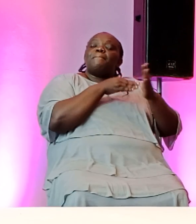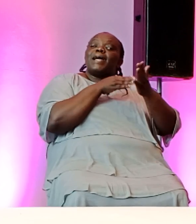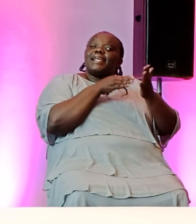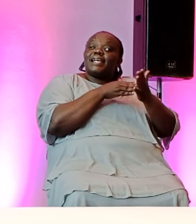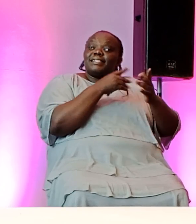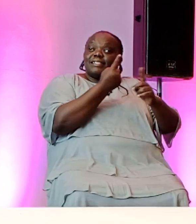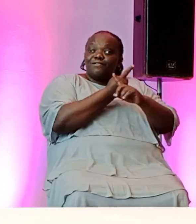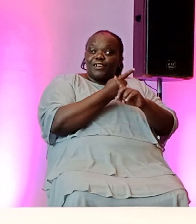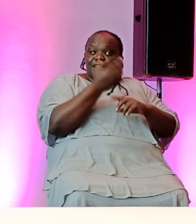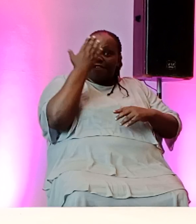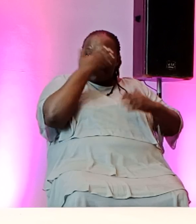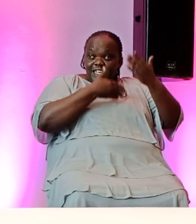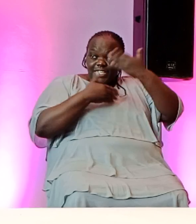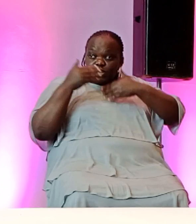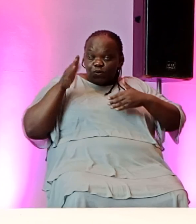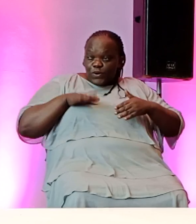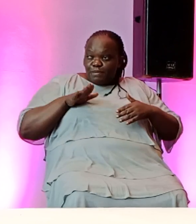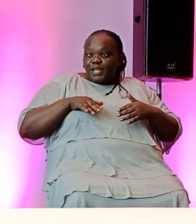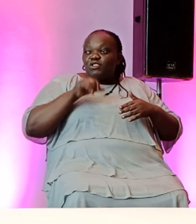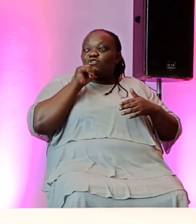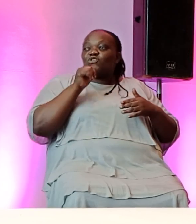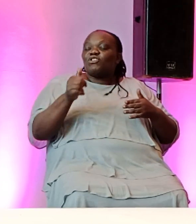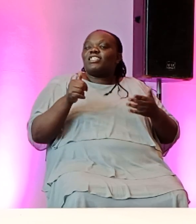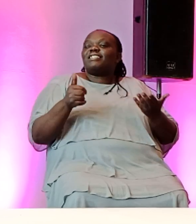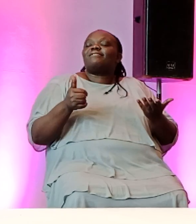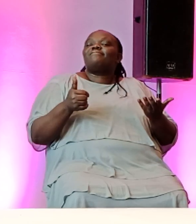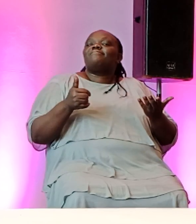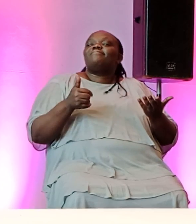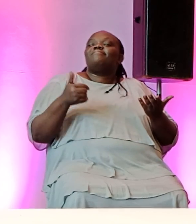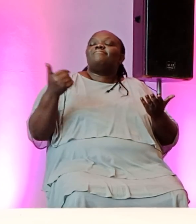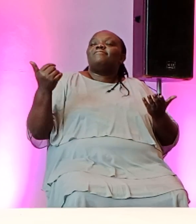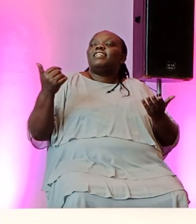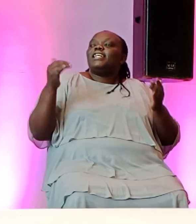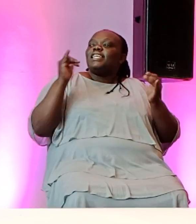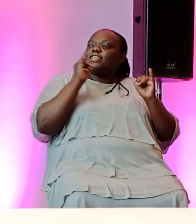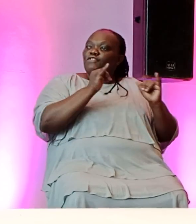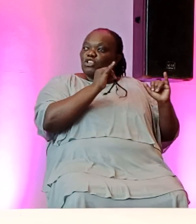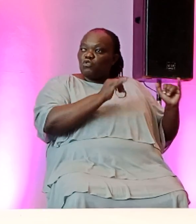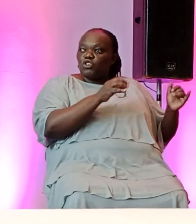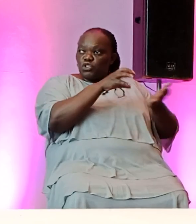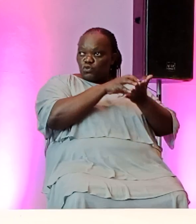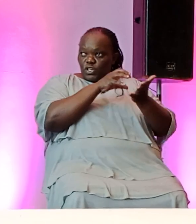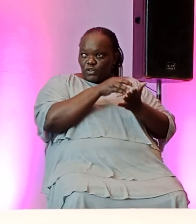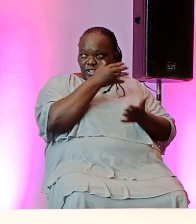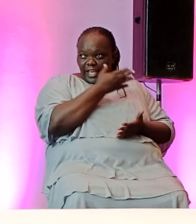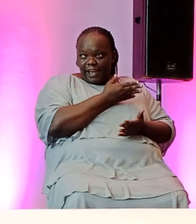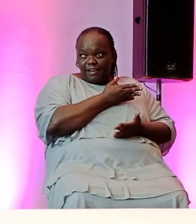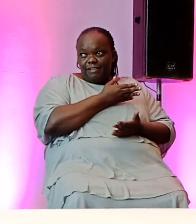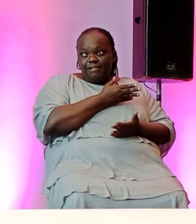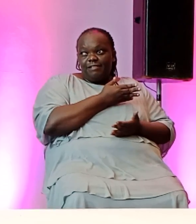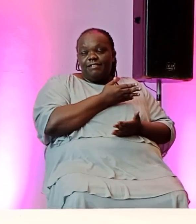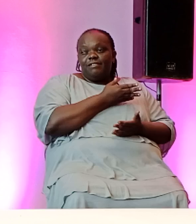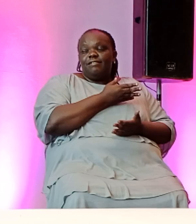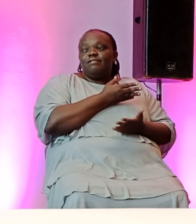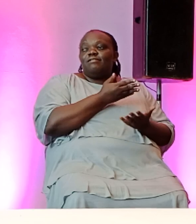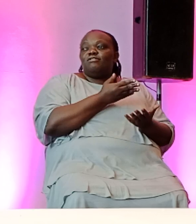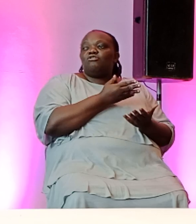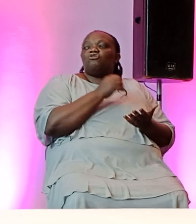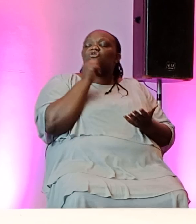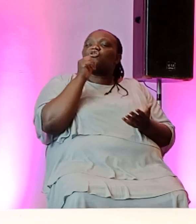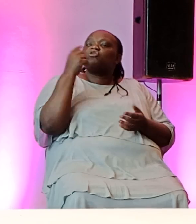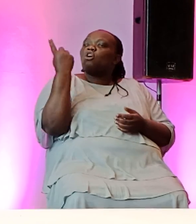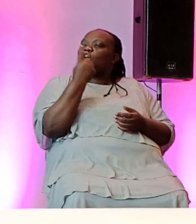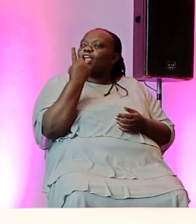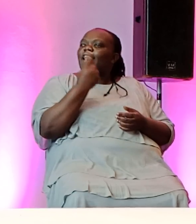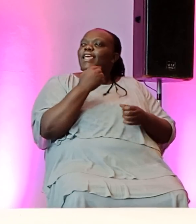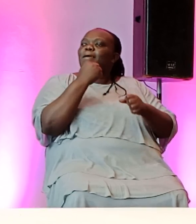barriers facing them and not an indictment of individual situations. We are not